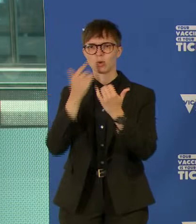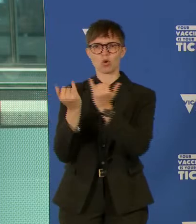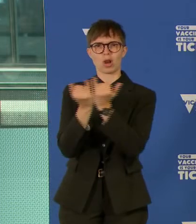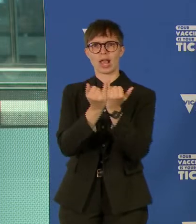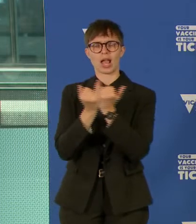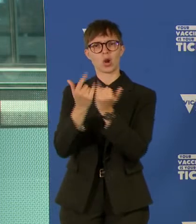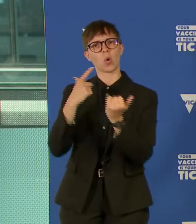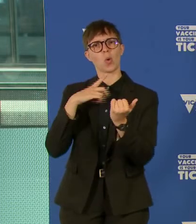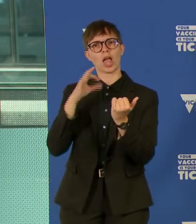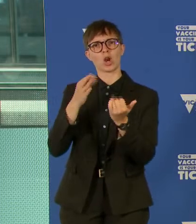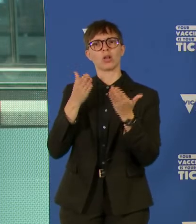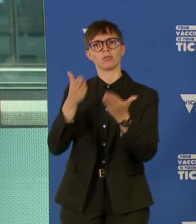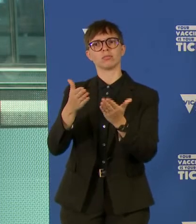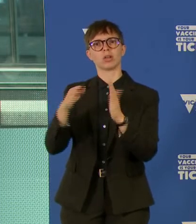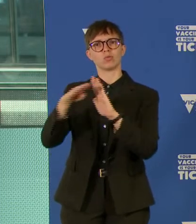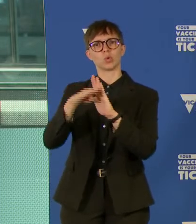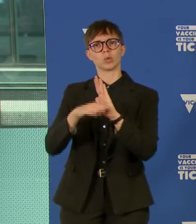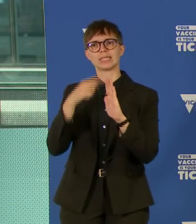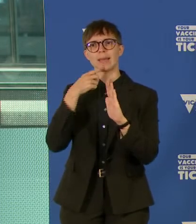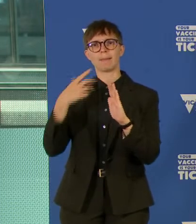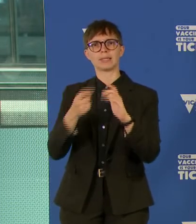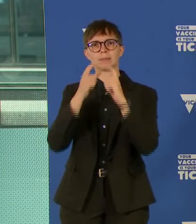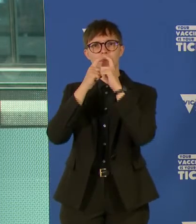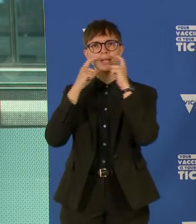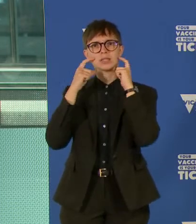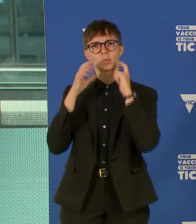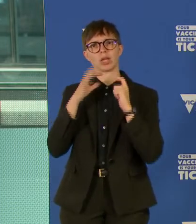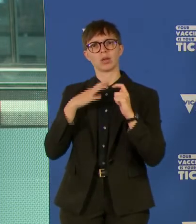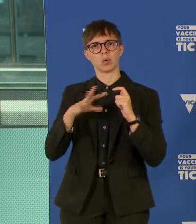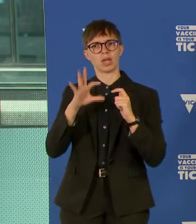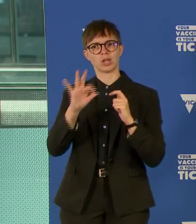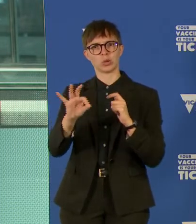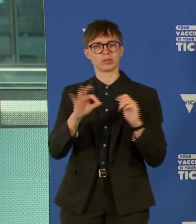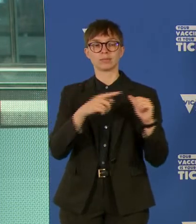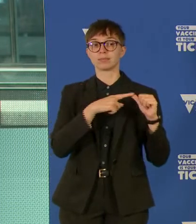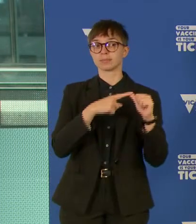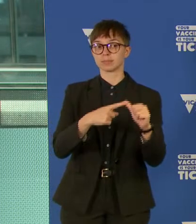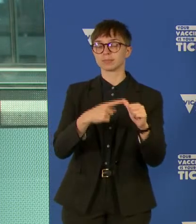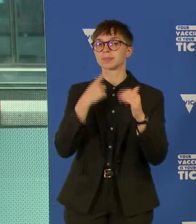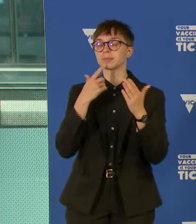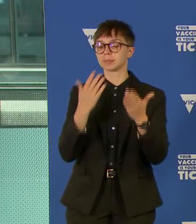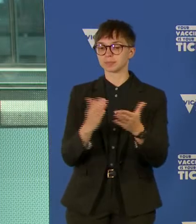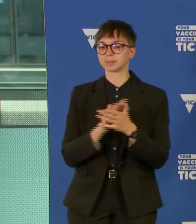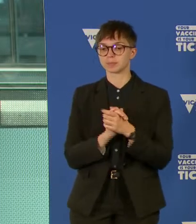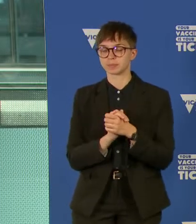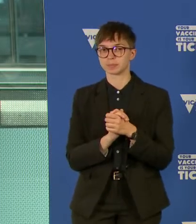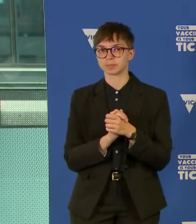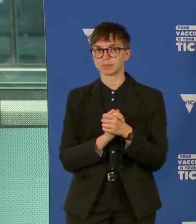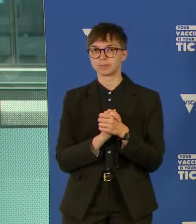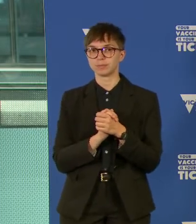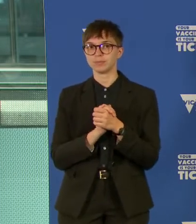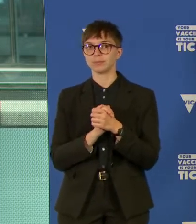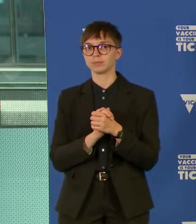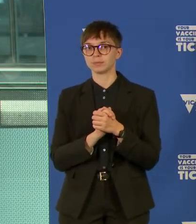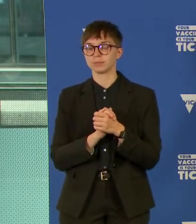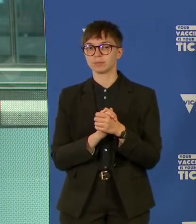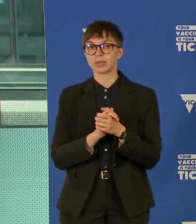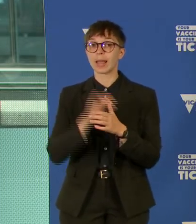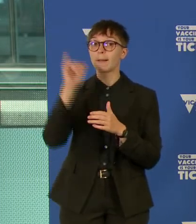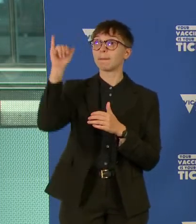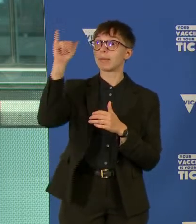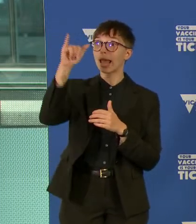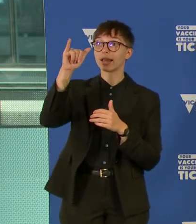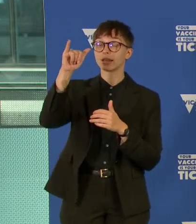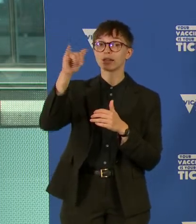nationwide requirement. When you're in the air, there's pretty good circulation through the ventilation on planes, but when